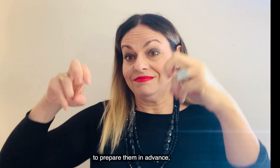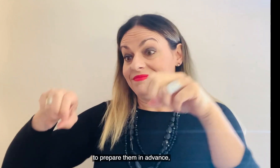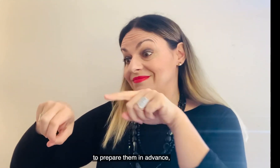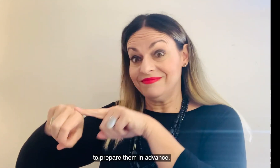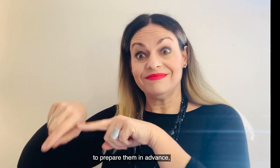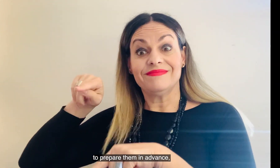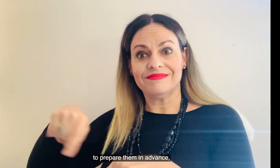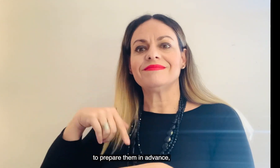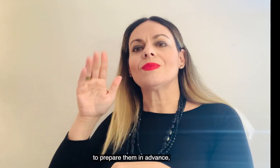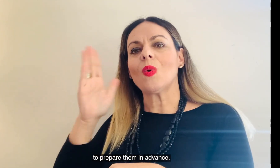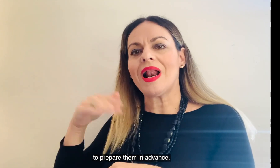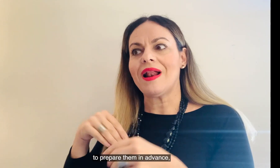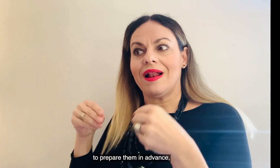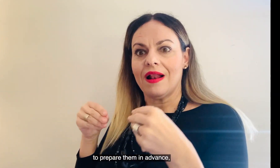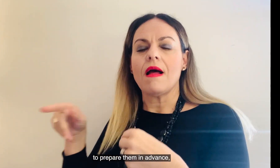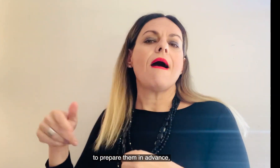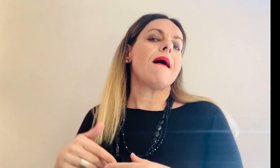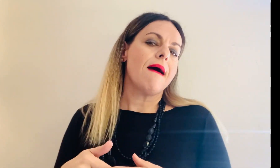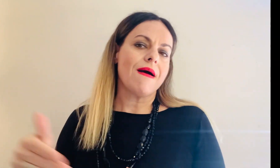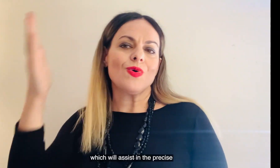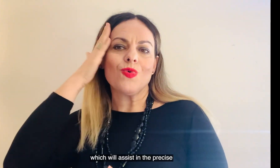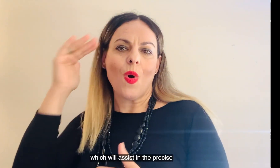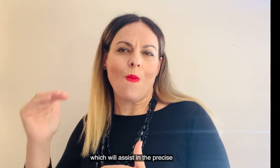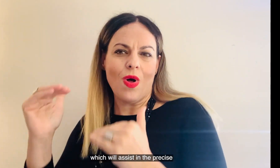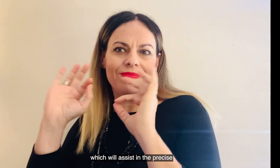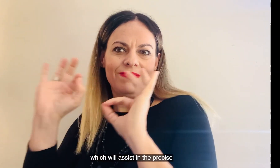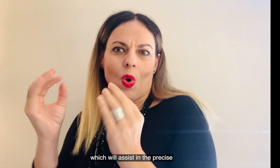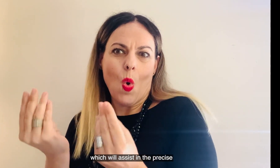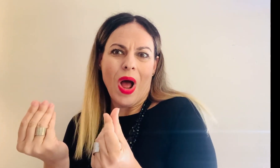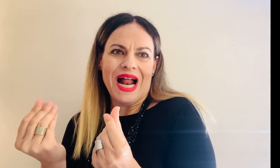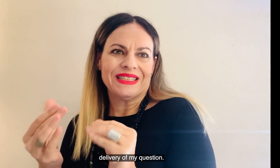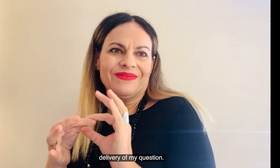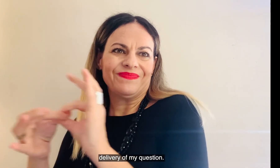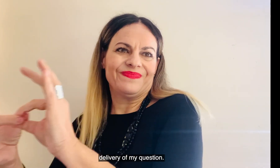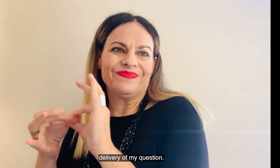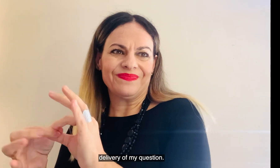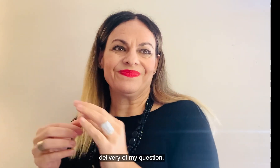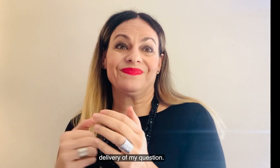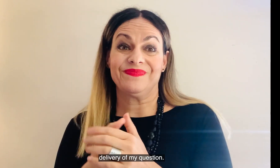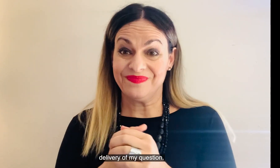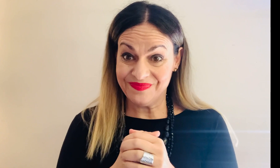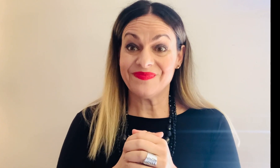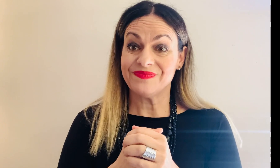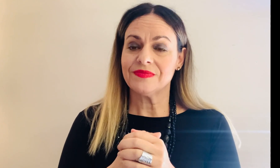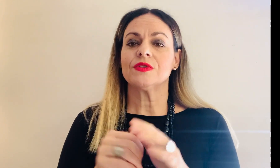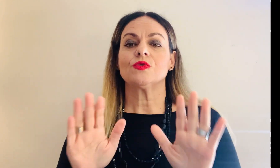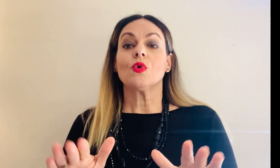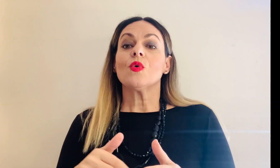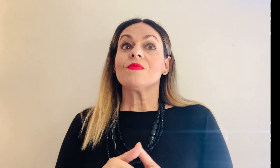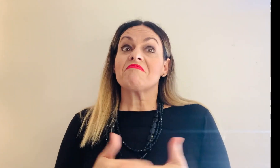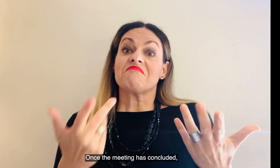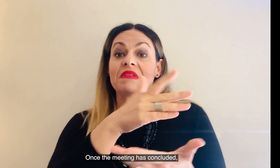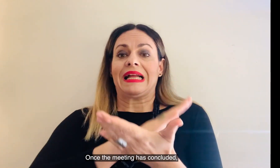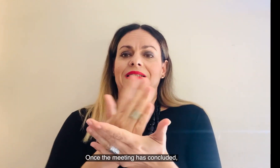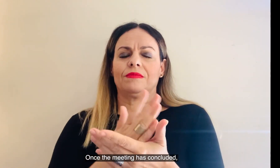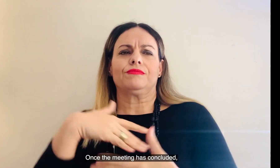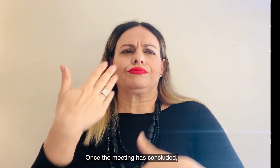to prepare them in advance, which will assist in the precise delivery of my question. Once the meeting